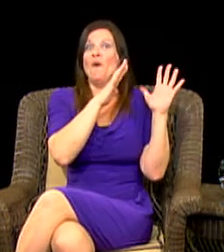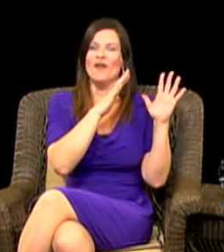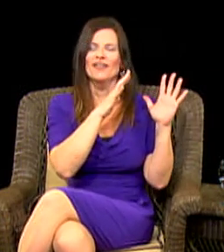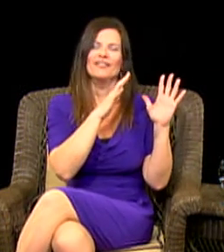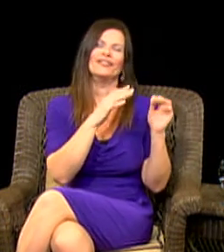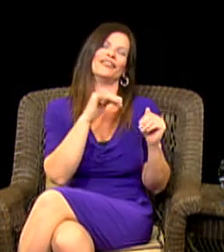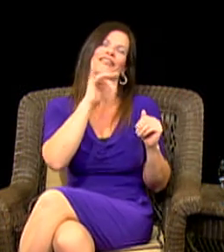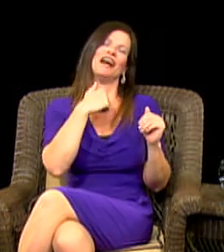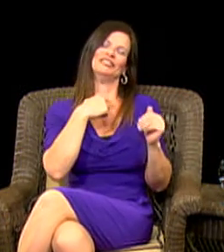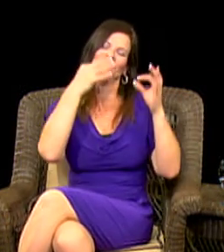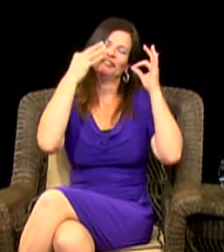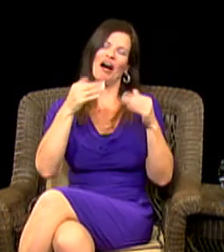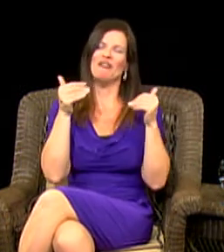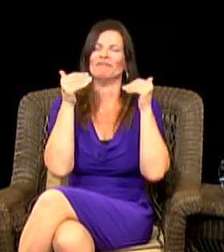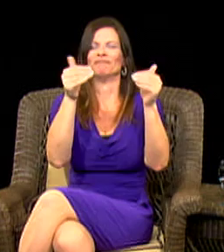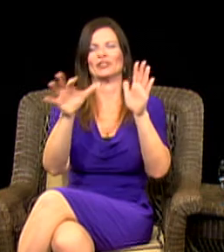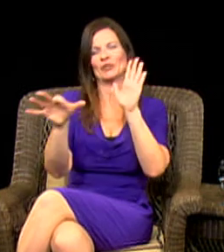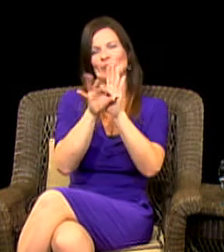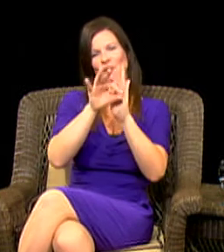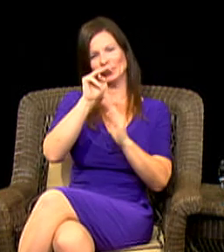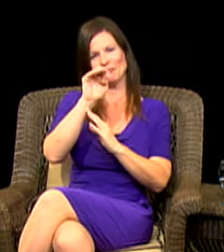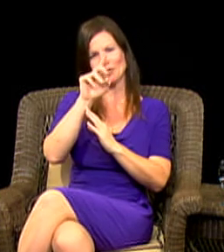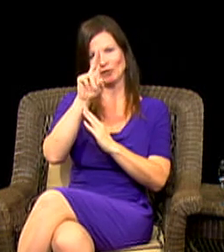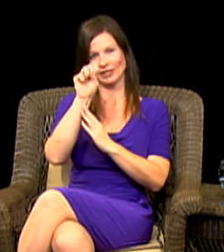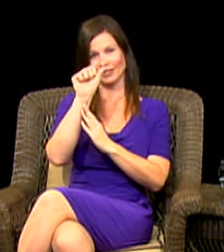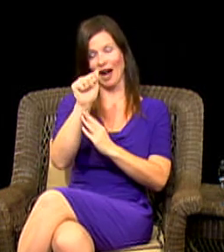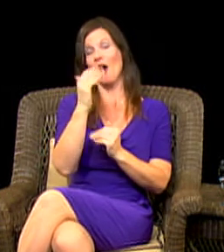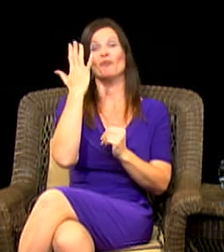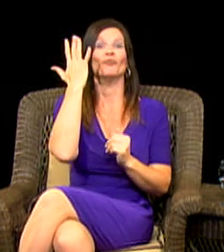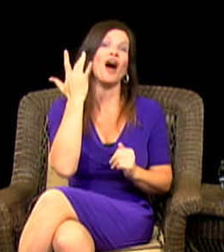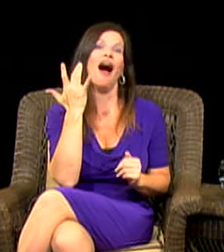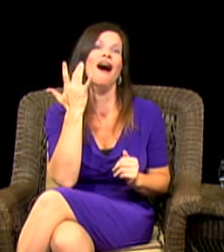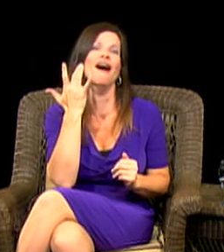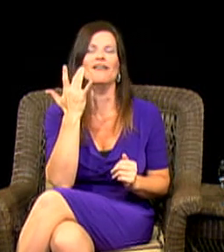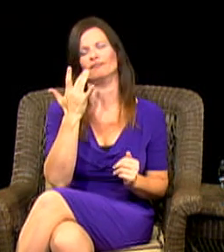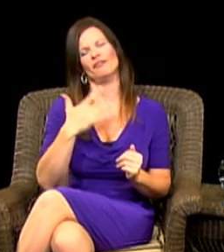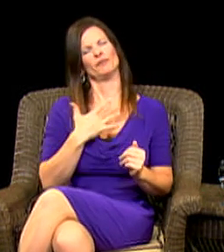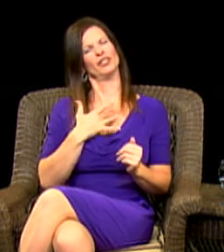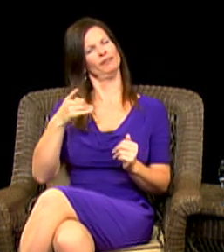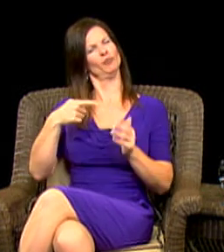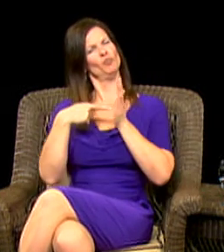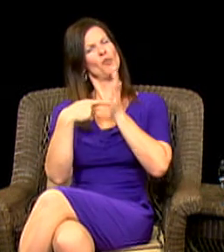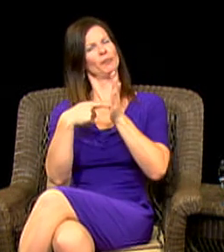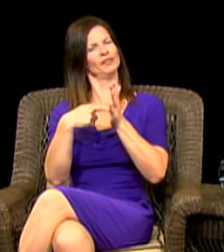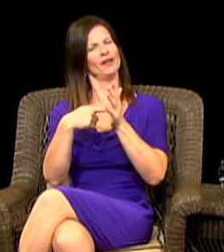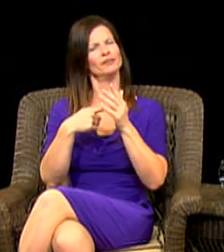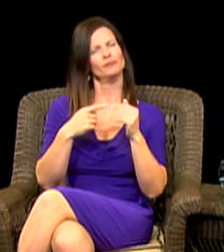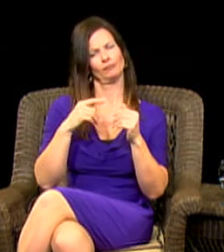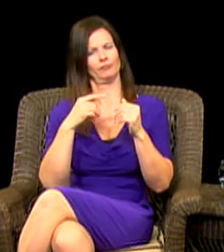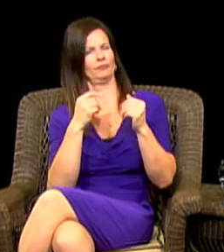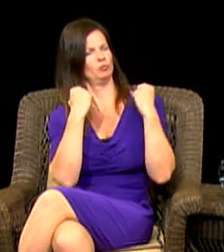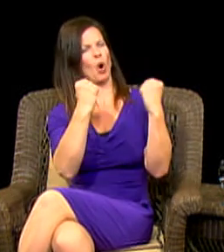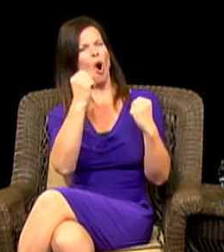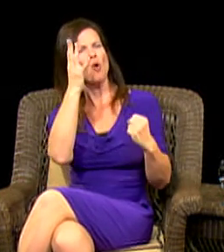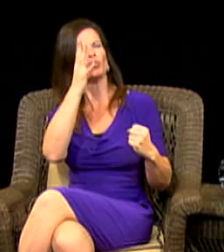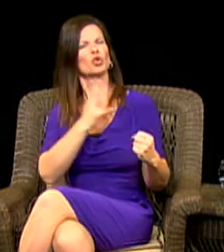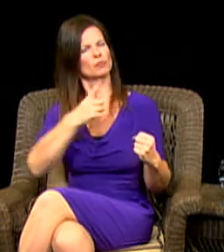That was me. Ooh, scary, right? So, I chose this particular character because I felt like she